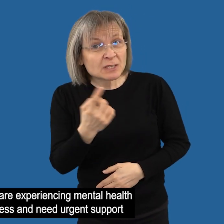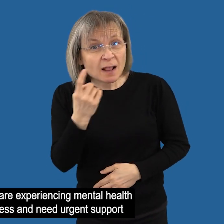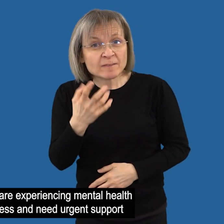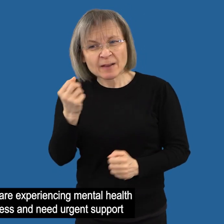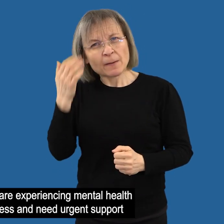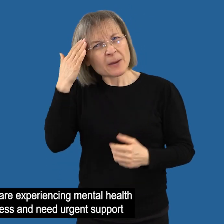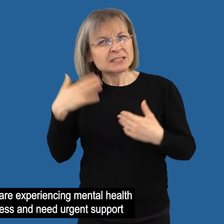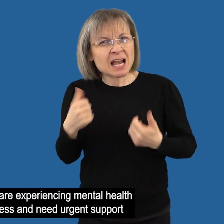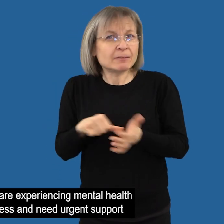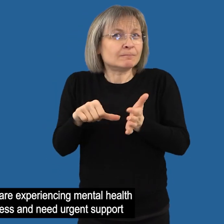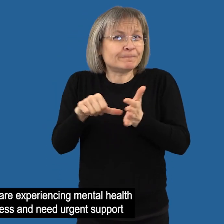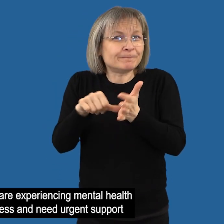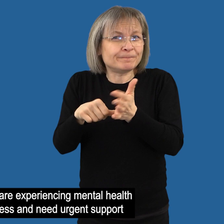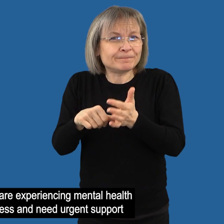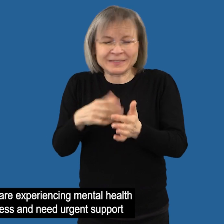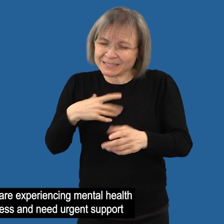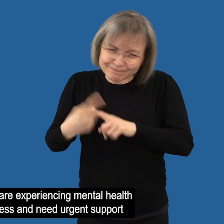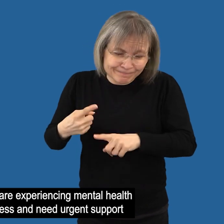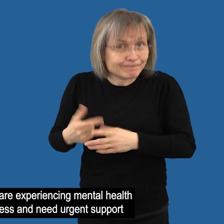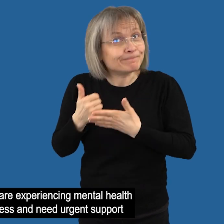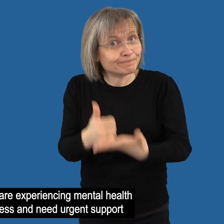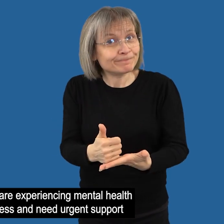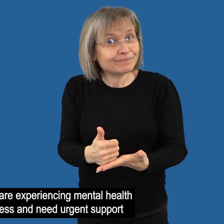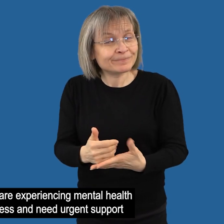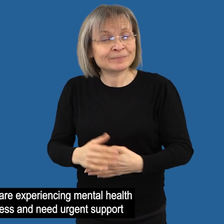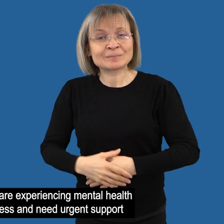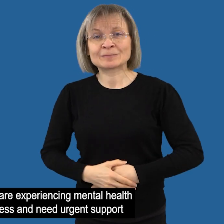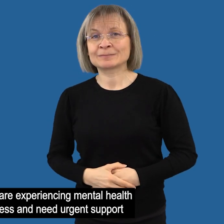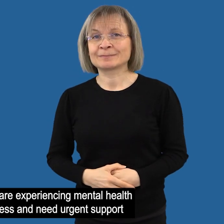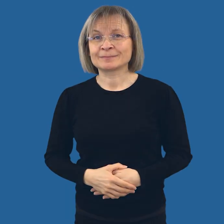You are experiencing mental health distress and need urgent support.